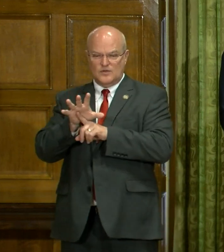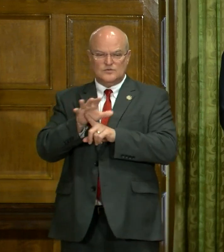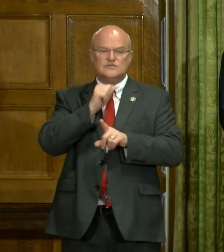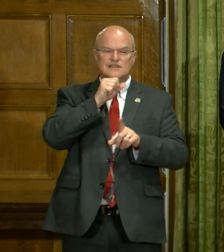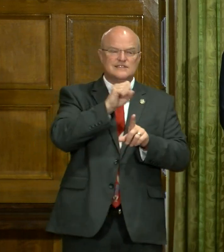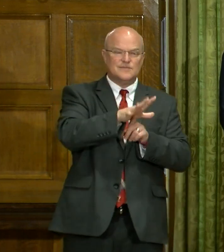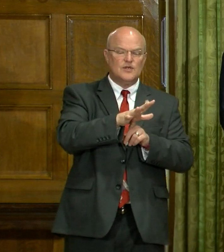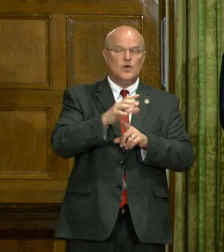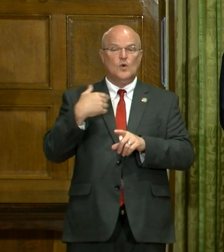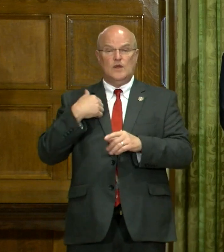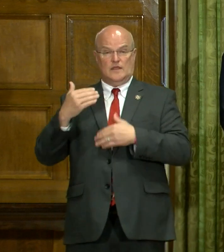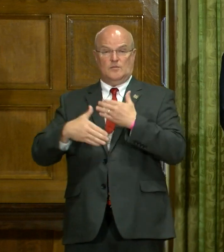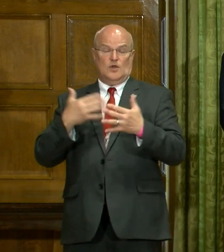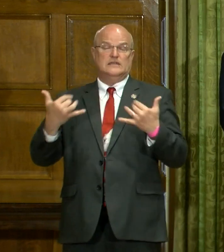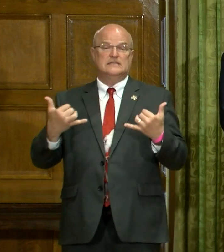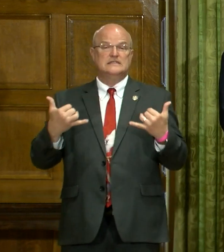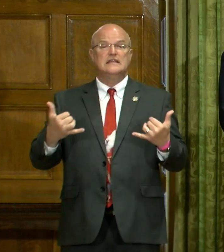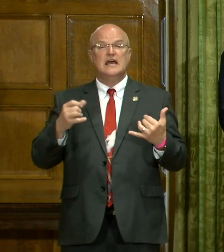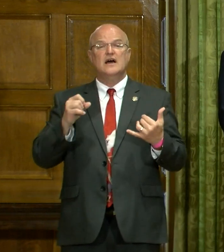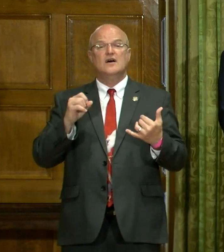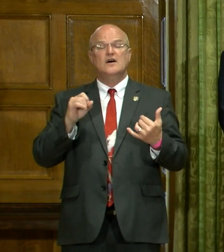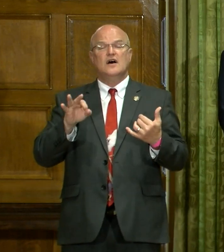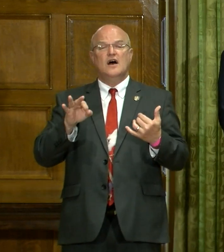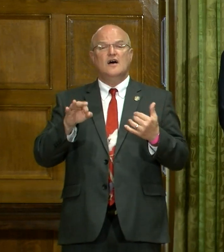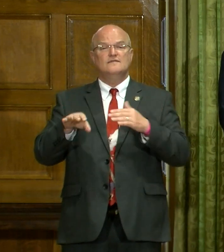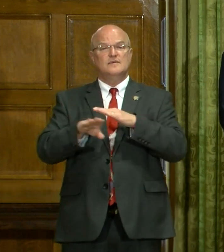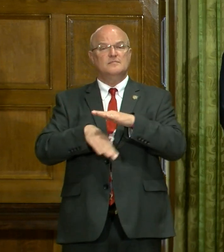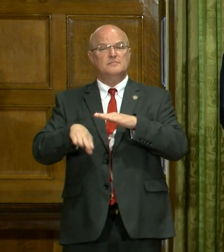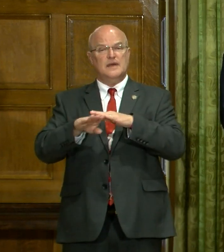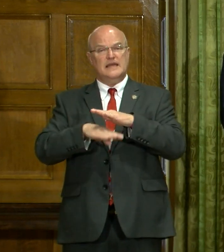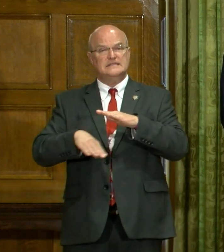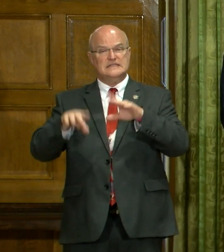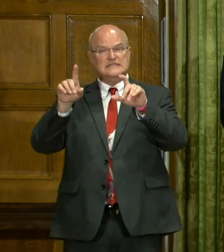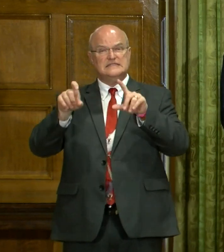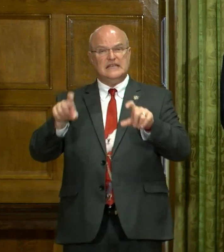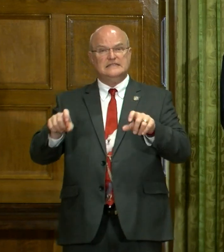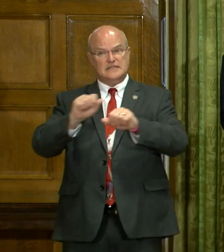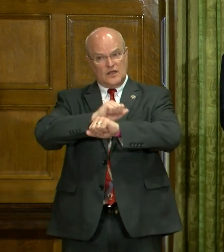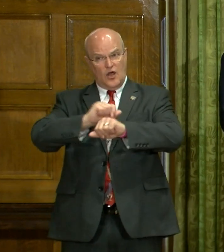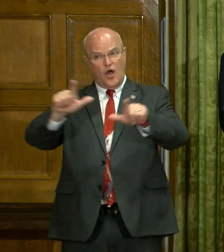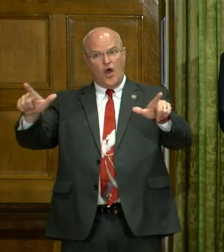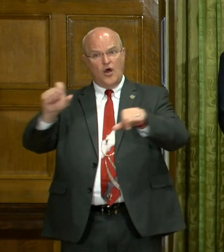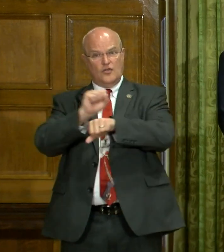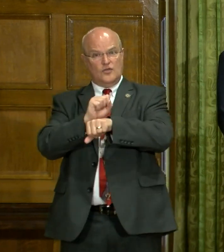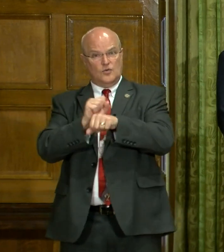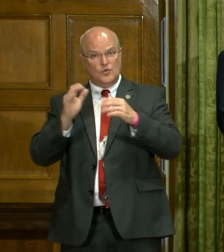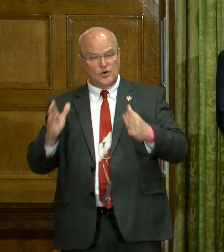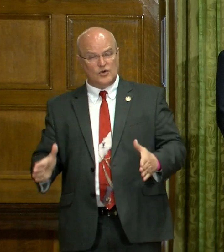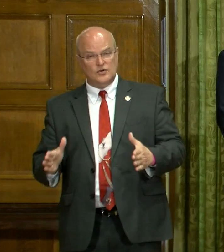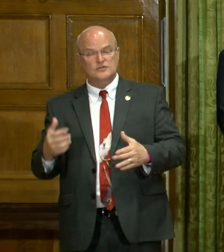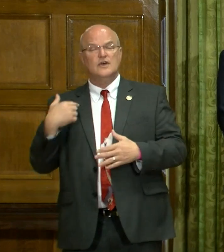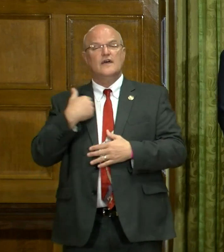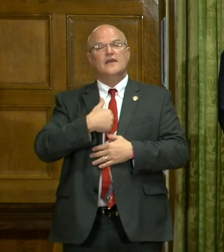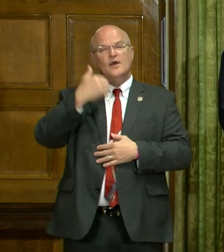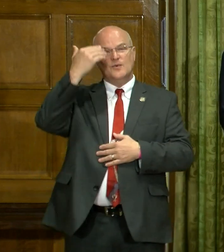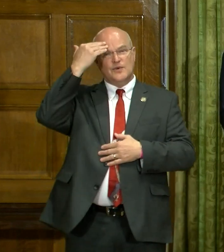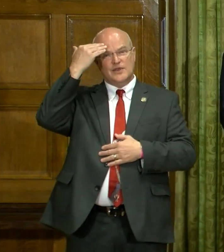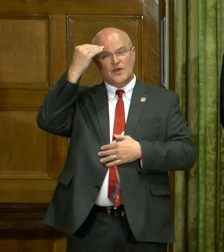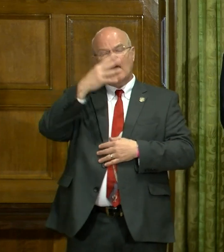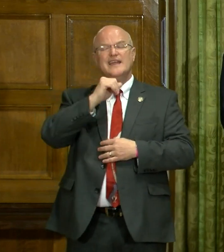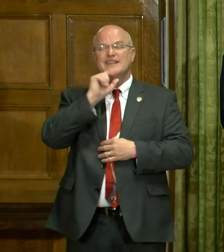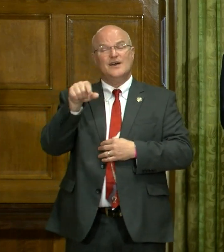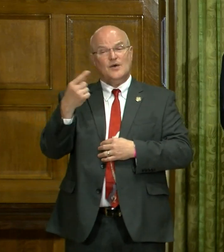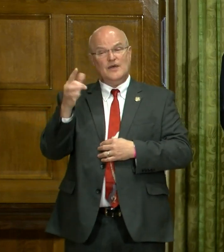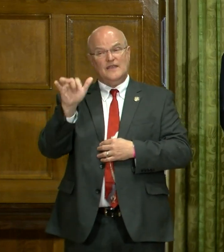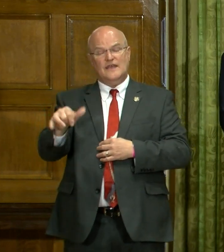status. We're in the process of basically testing pretty much all of their workers so that we know. And